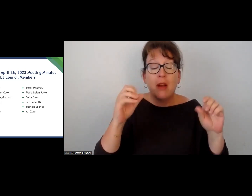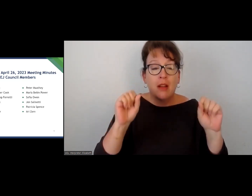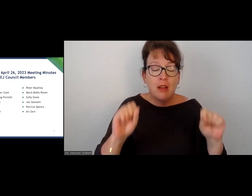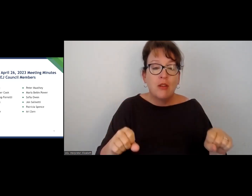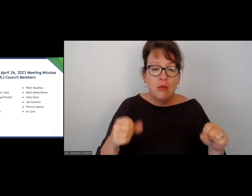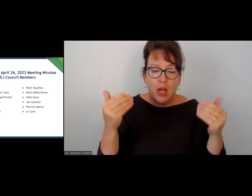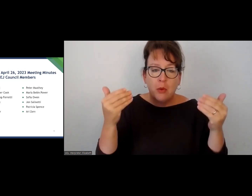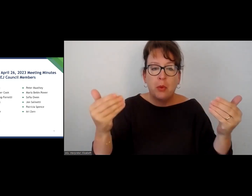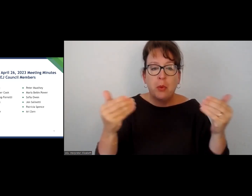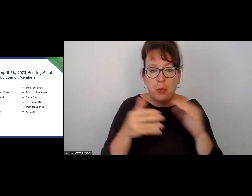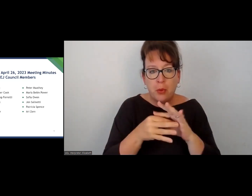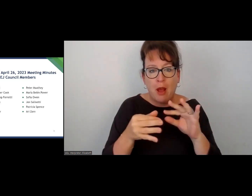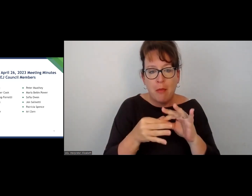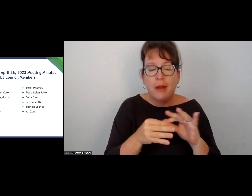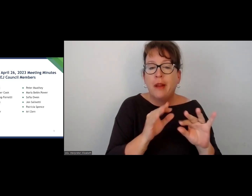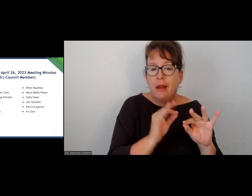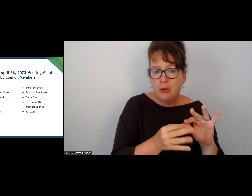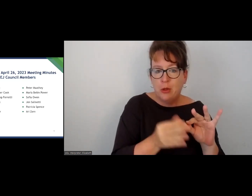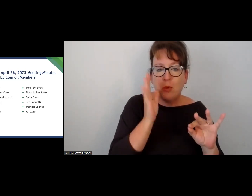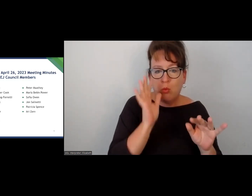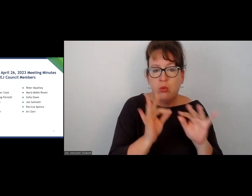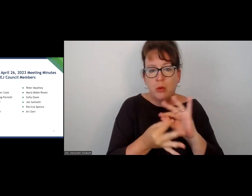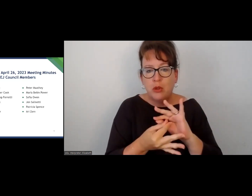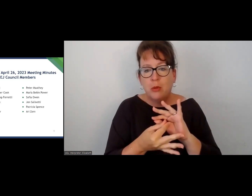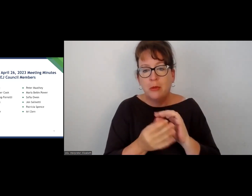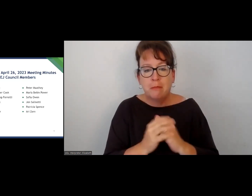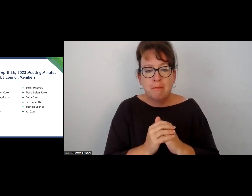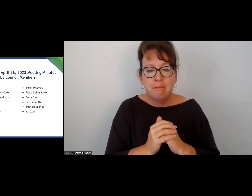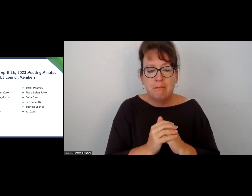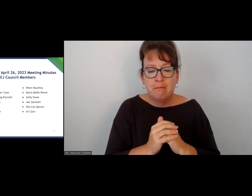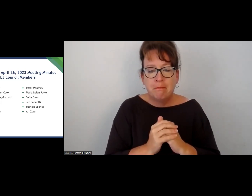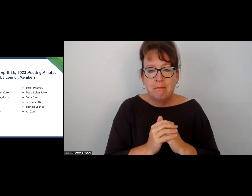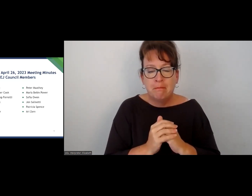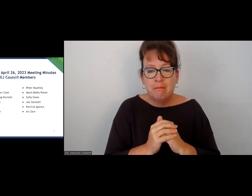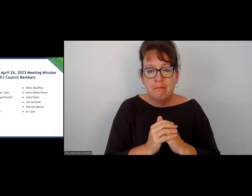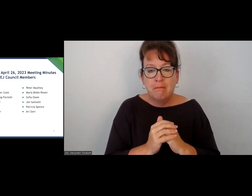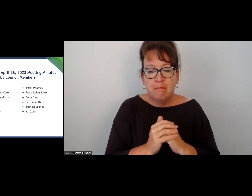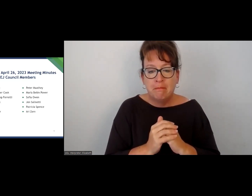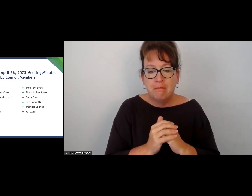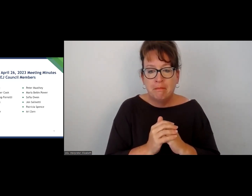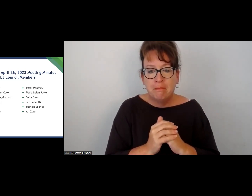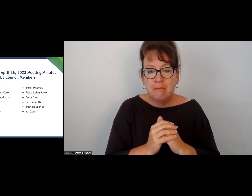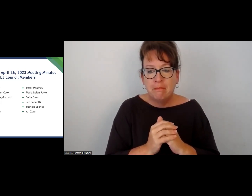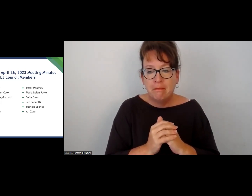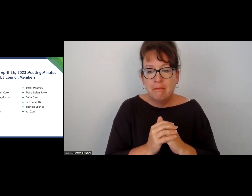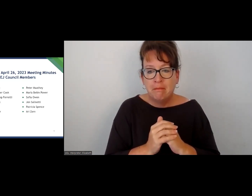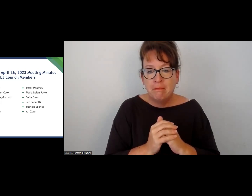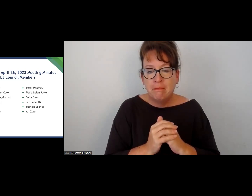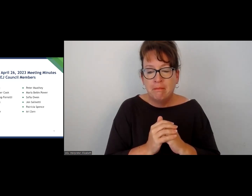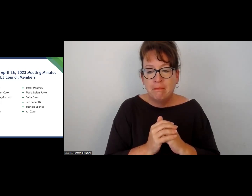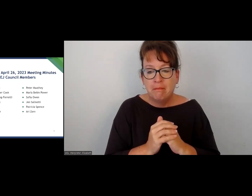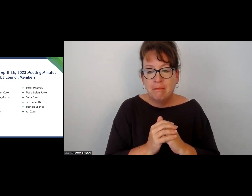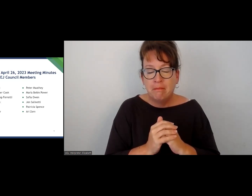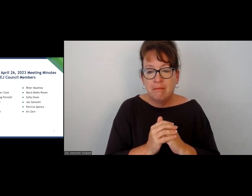translate your words into the English language if it is one of the other languages that we are interpreting for this